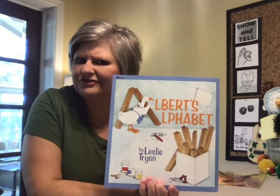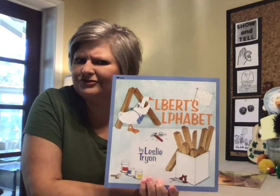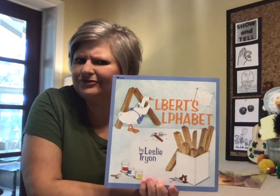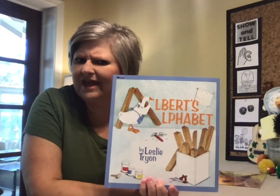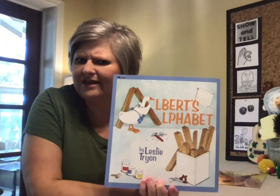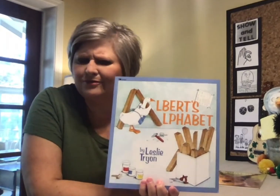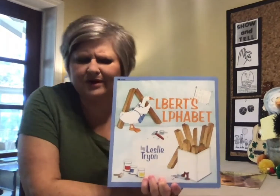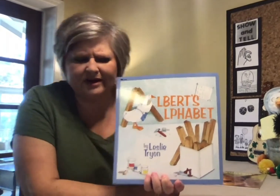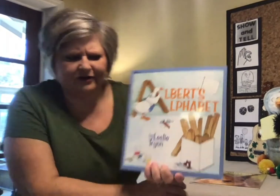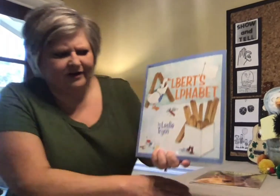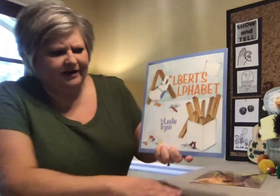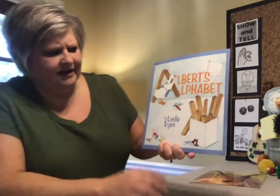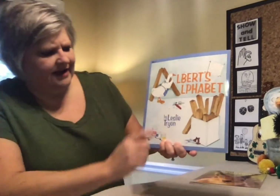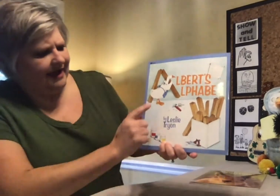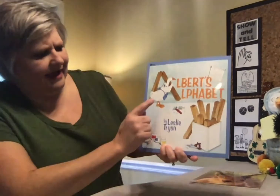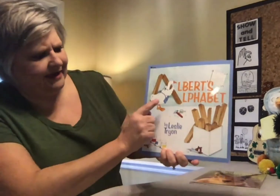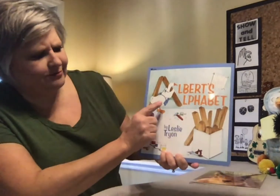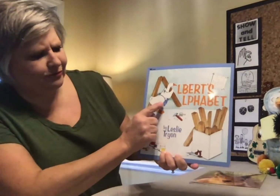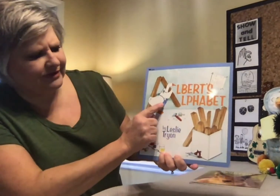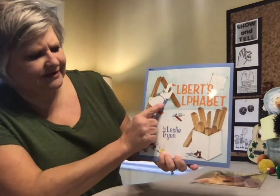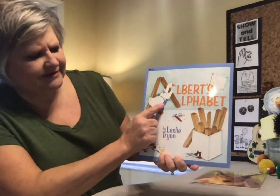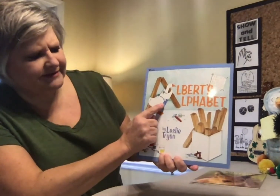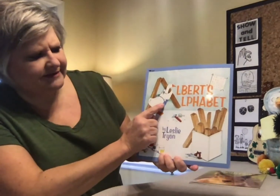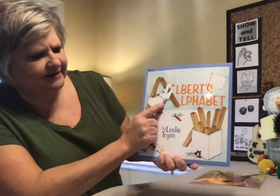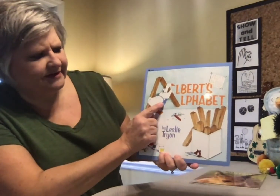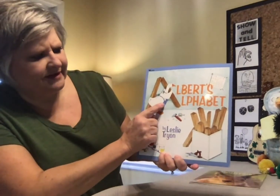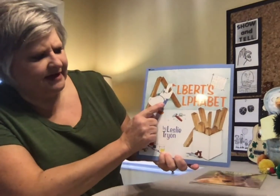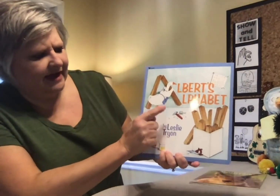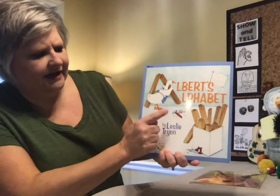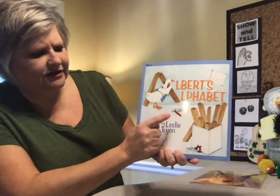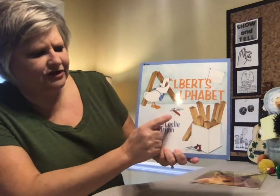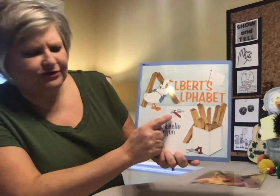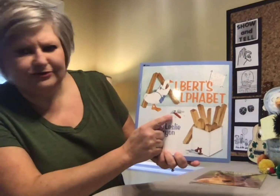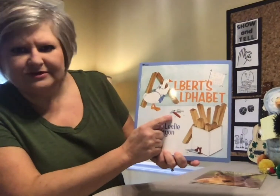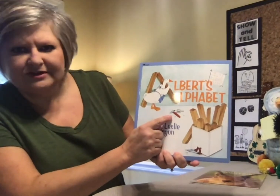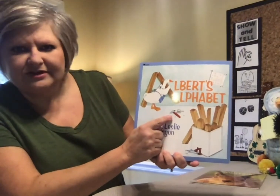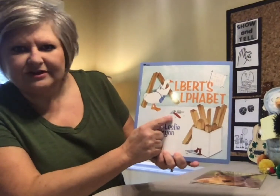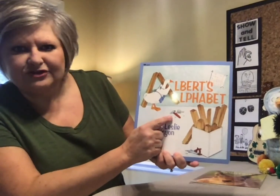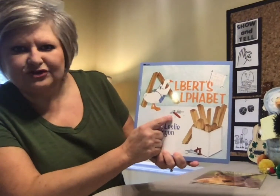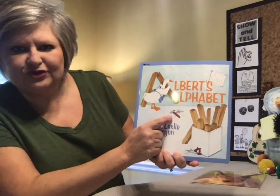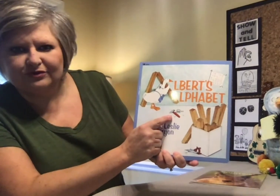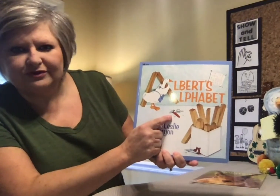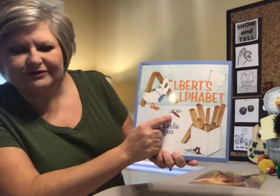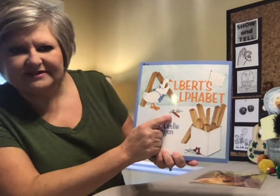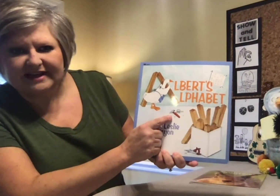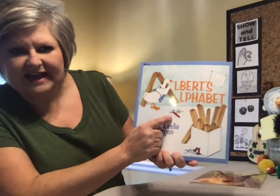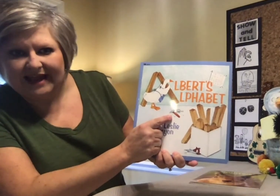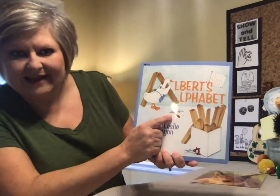Do they wear aprons and use tools like a